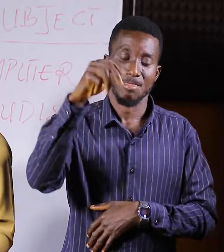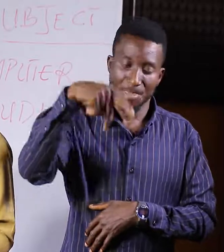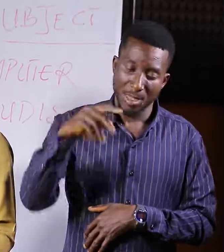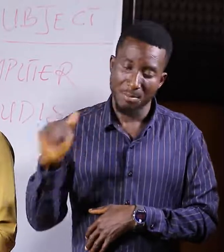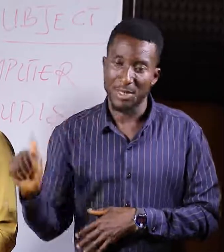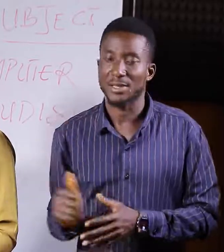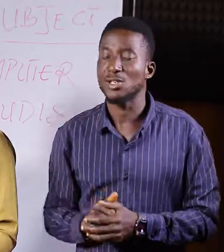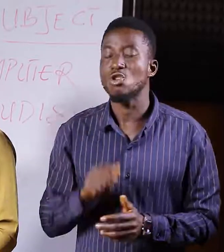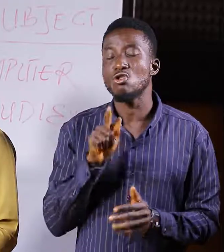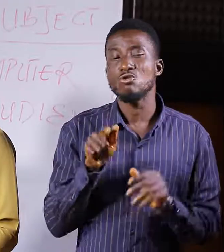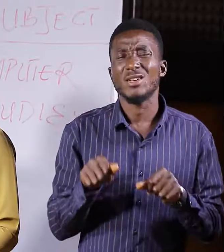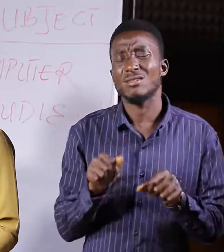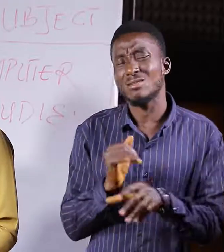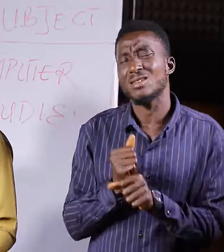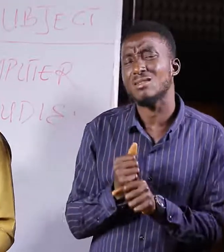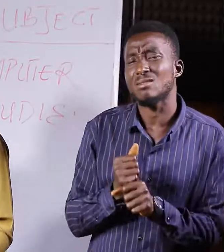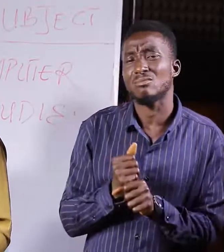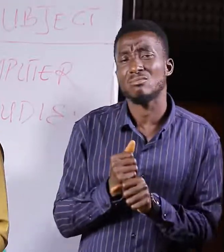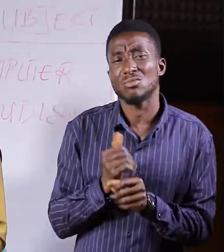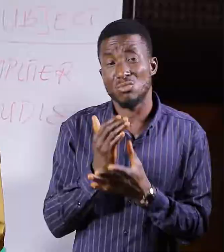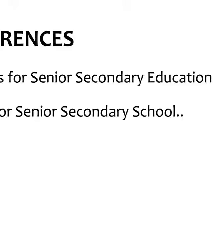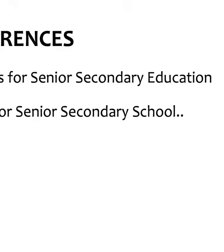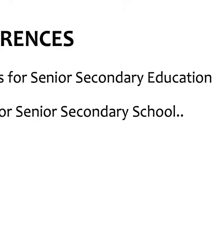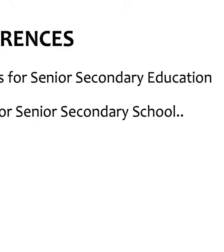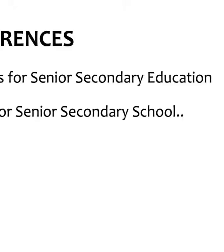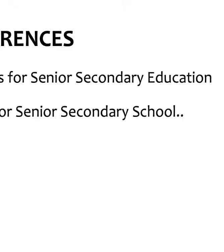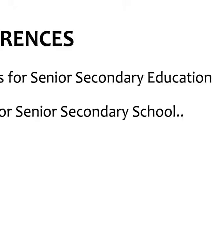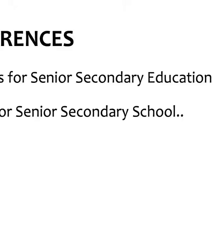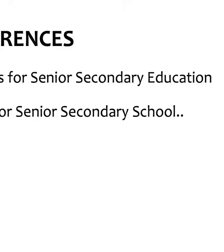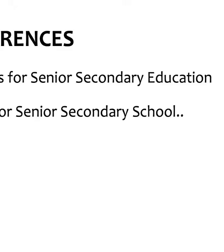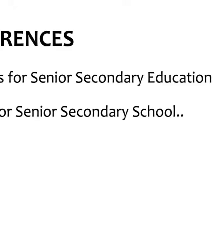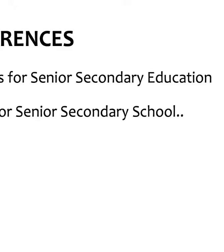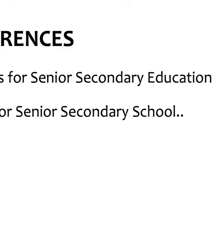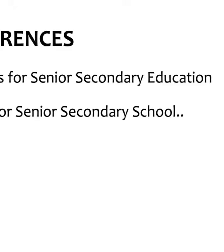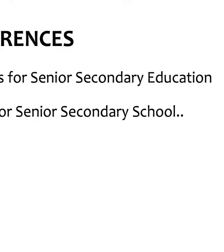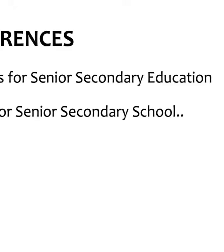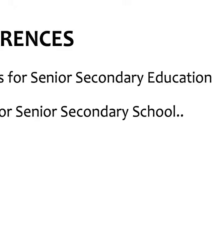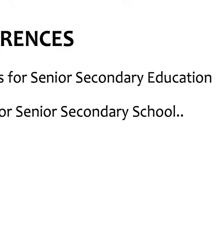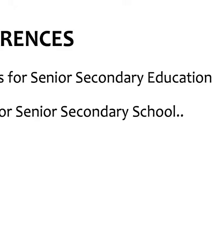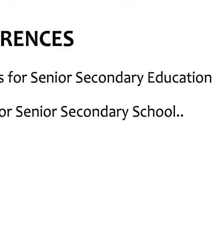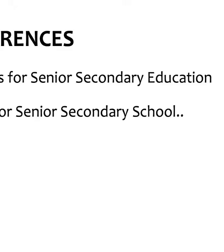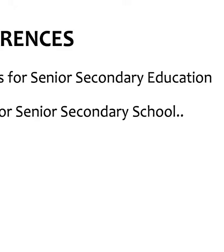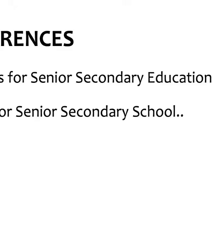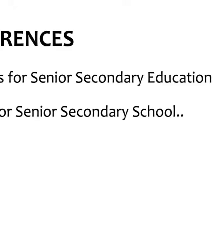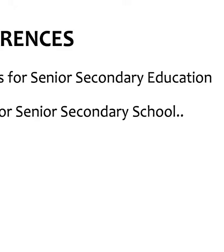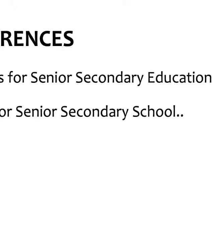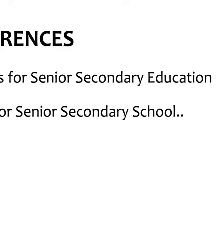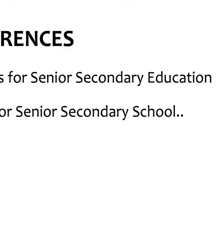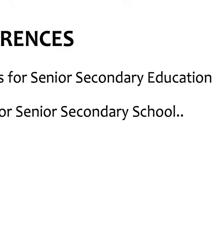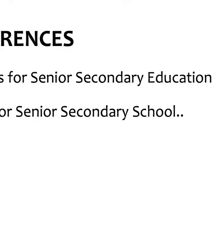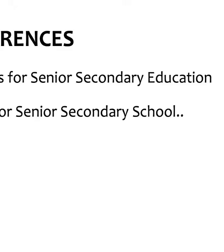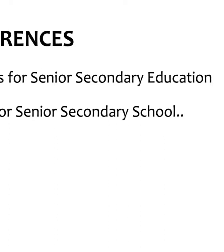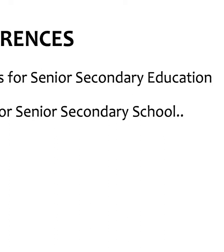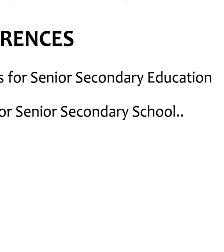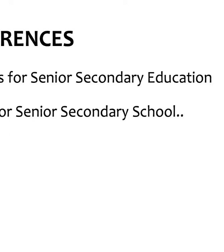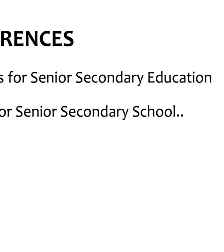you could make references to these very textbooks. We have the HIIT PLC, Computer Studies for Senior Secondary Schools.